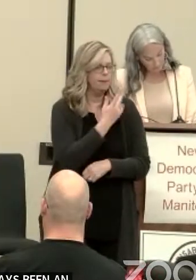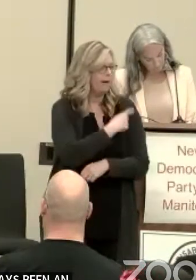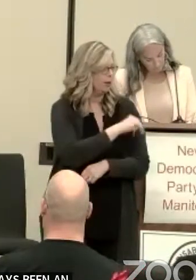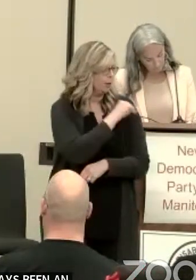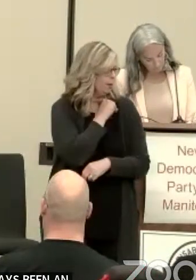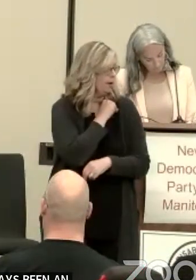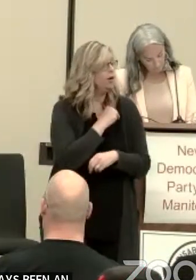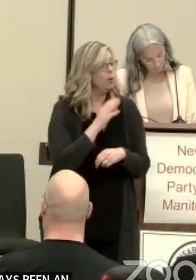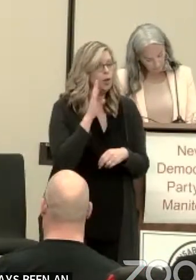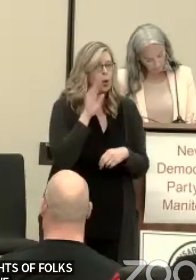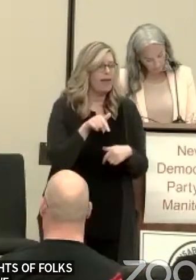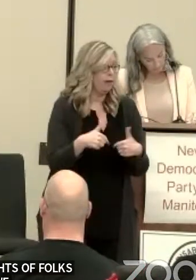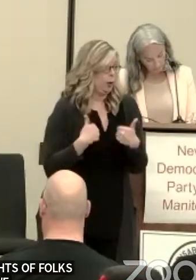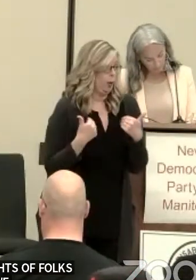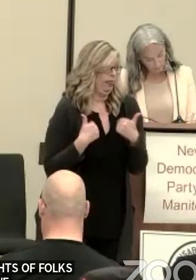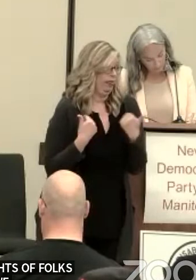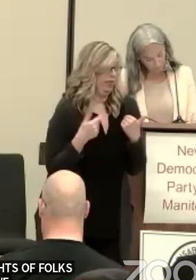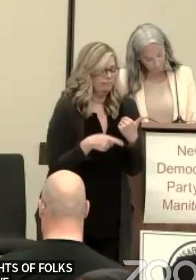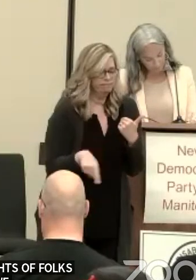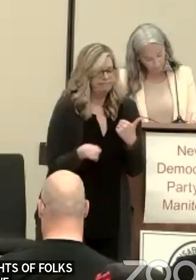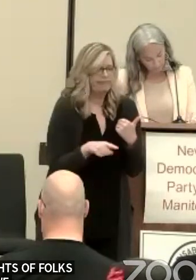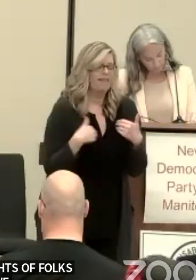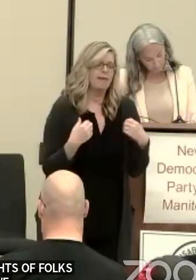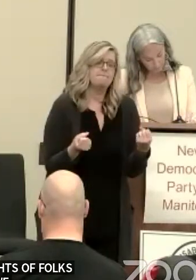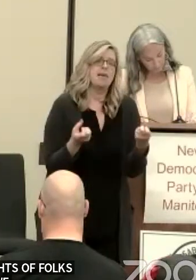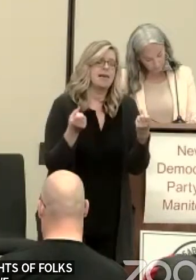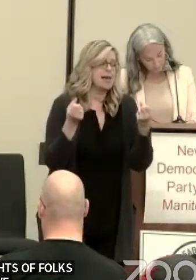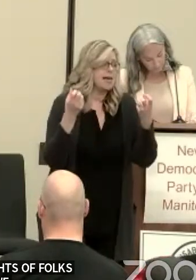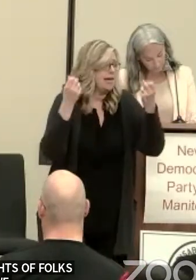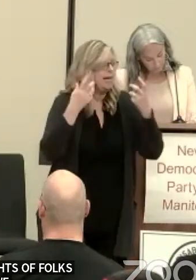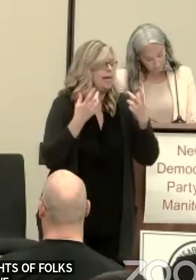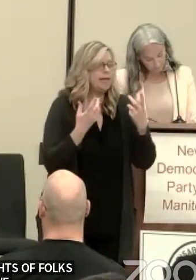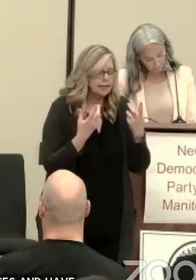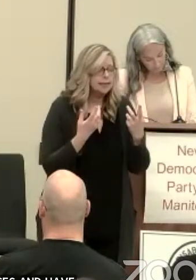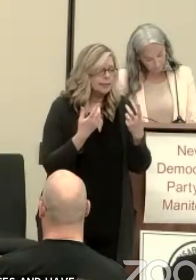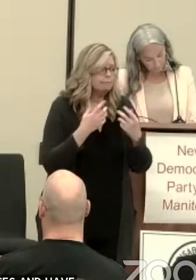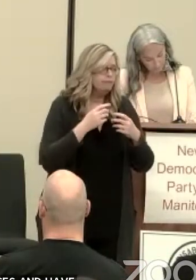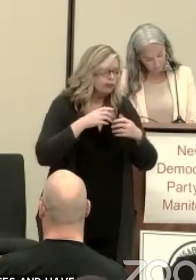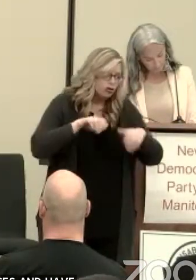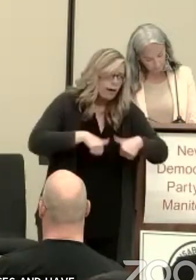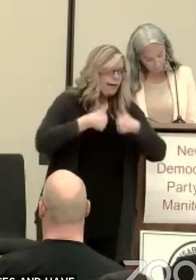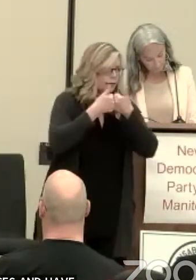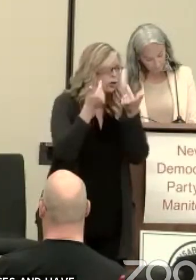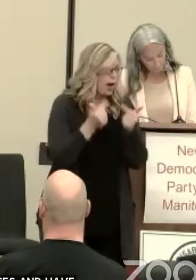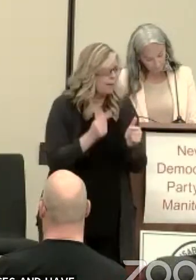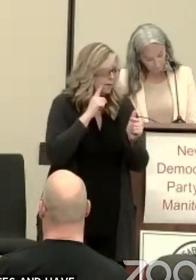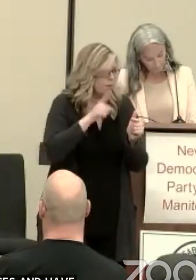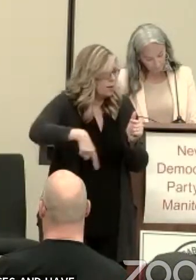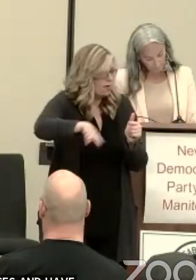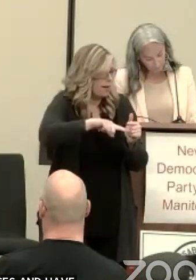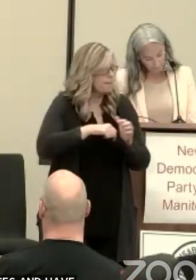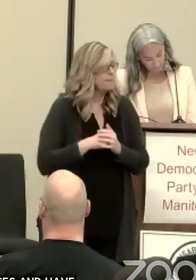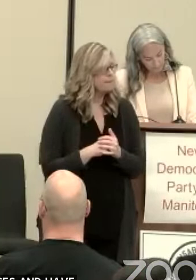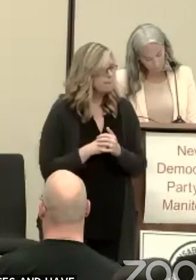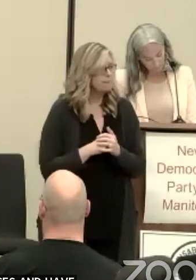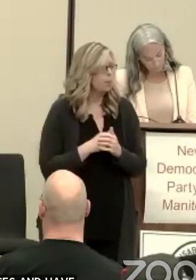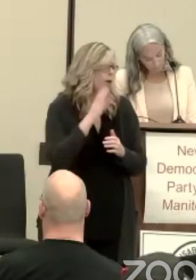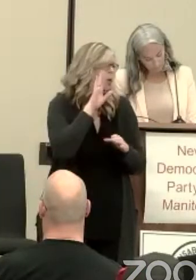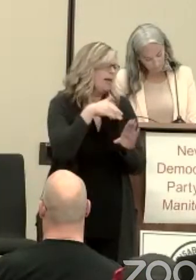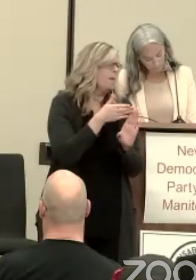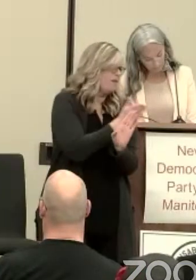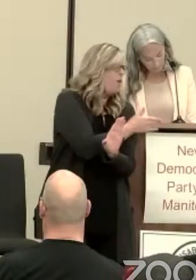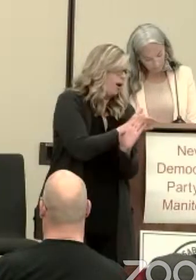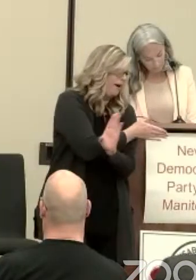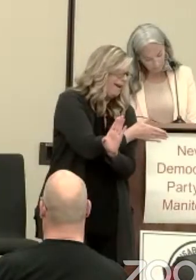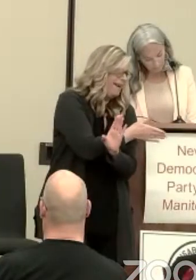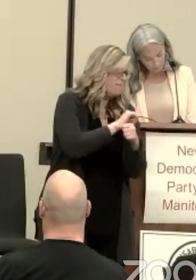face extraordinary challenges and have for a very long time. And look, we knew that before the